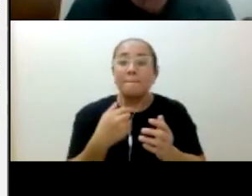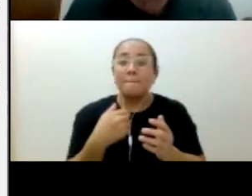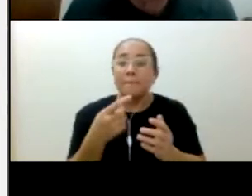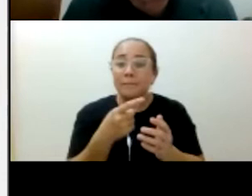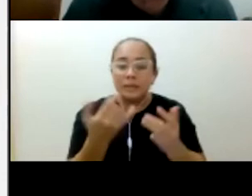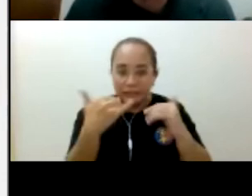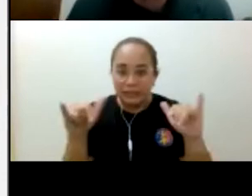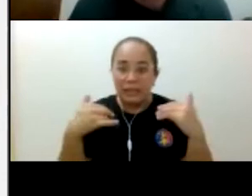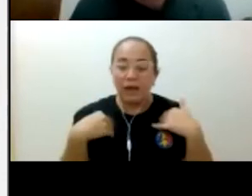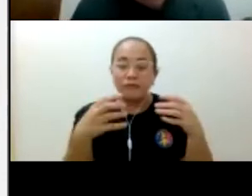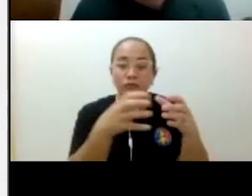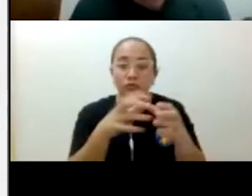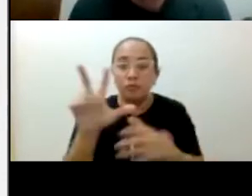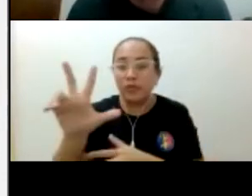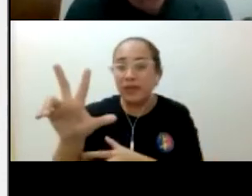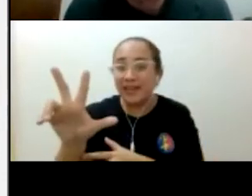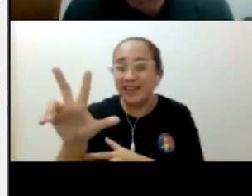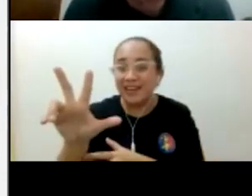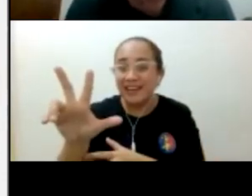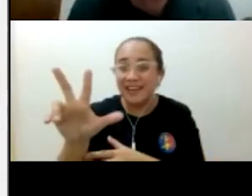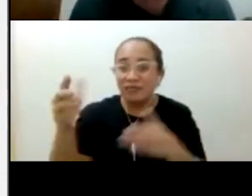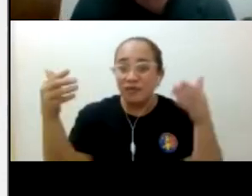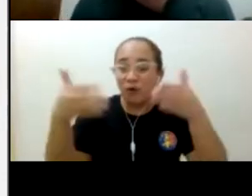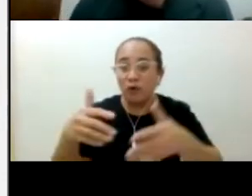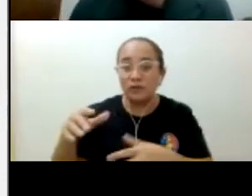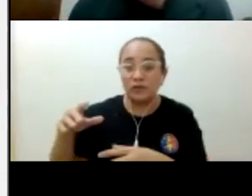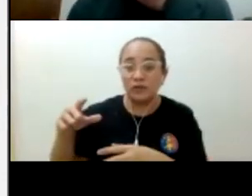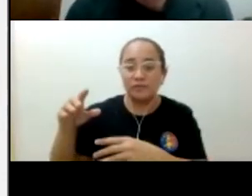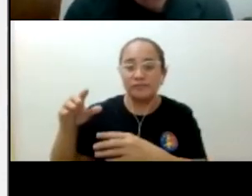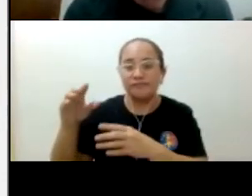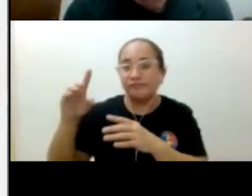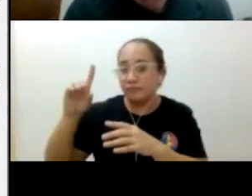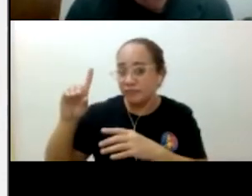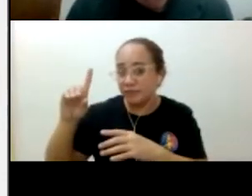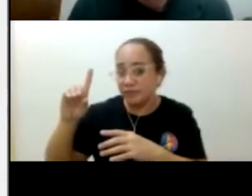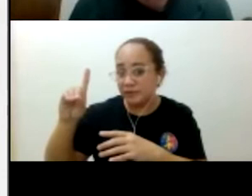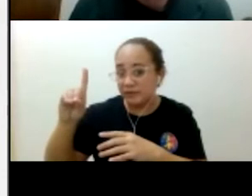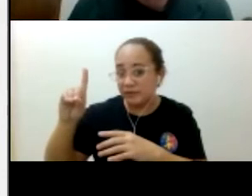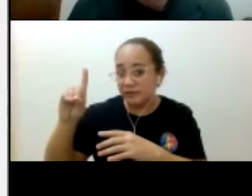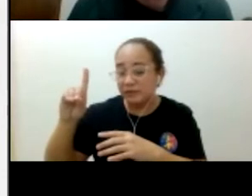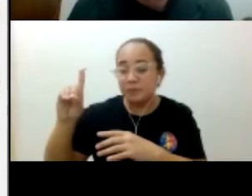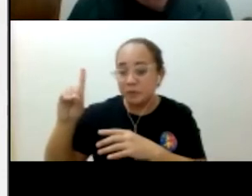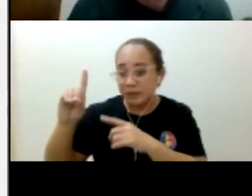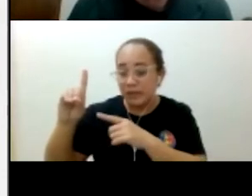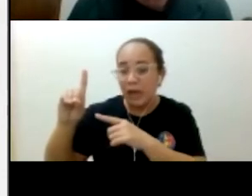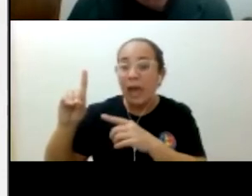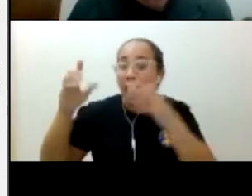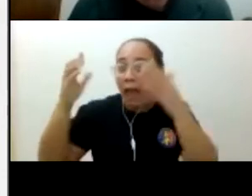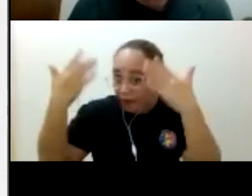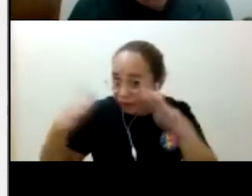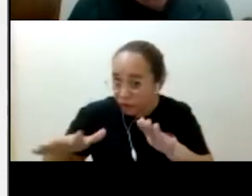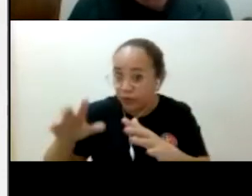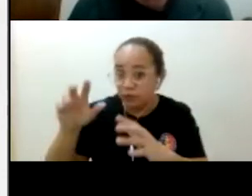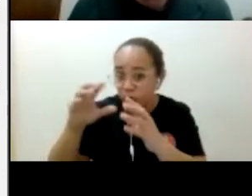still have group 3 to focus on with the dominant hand. So after we finish that, then you go back